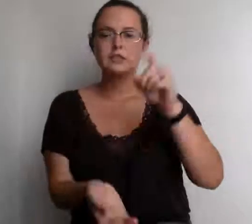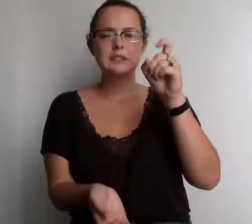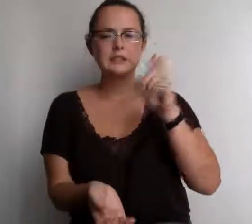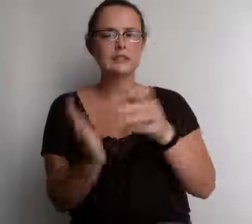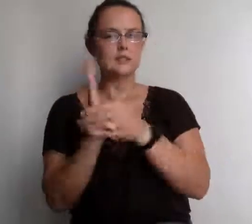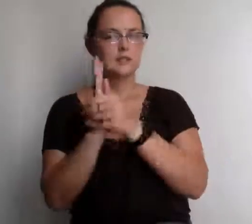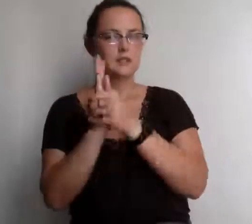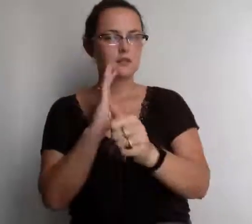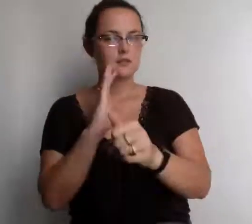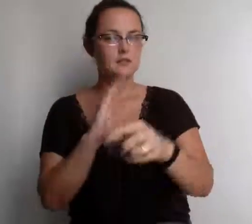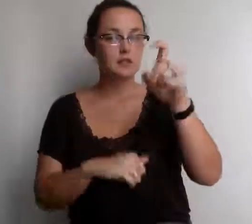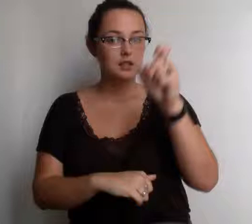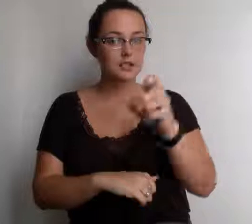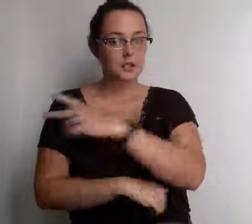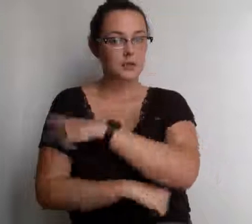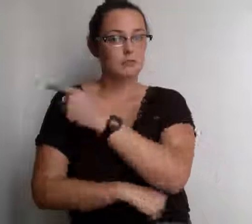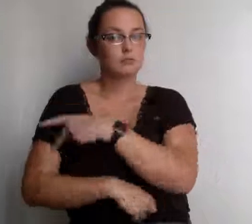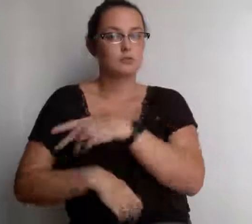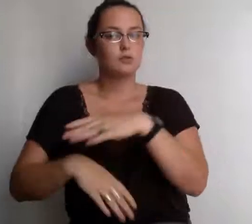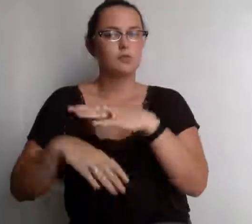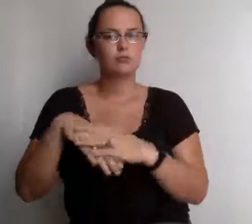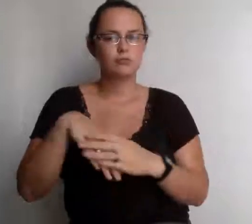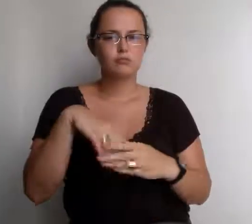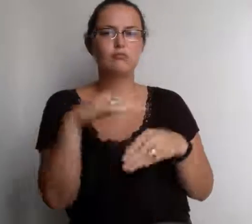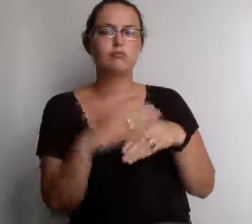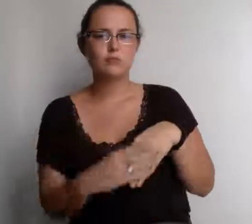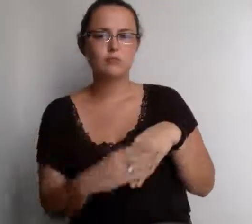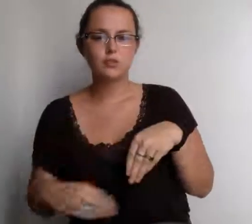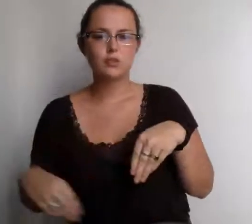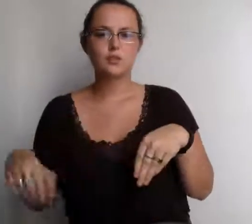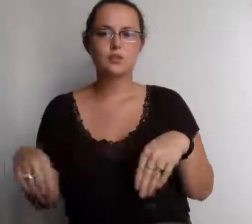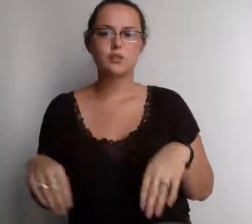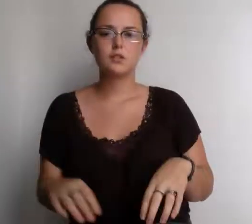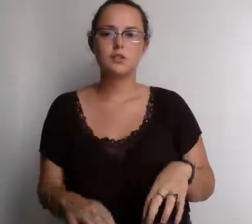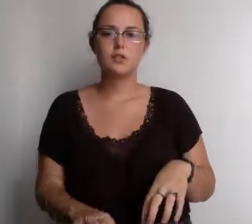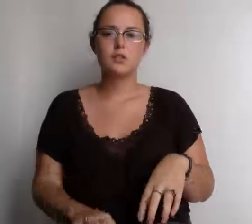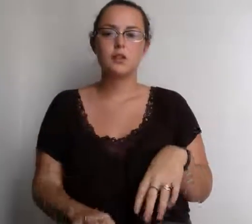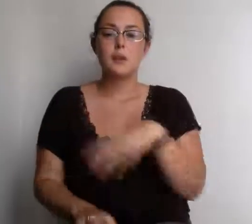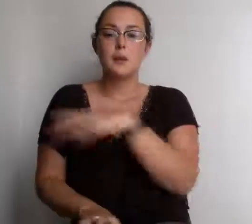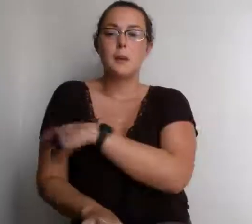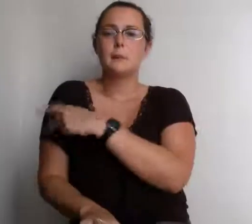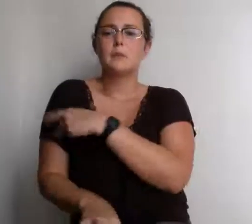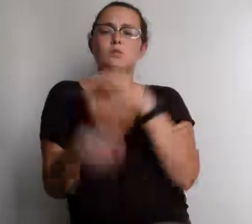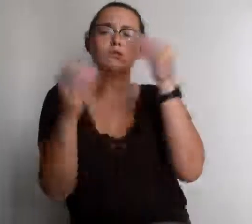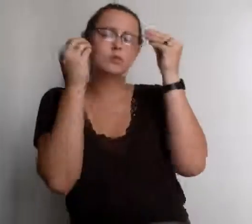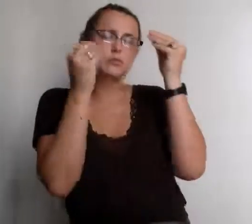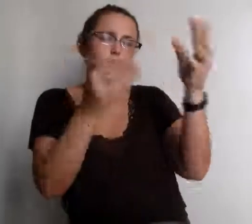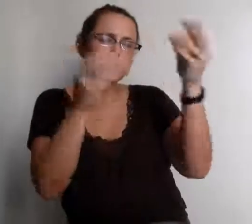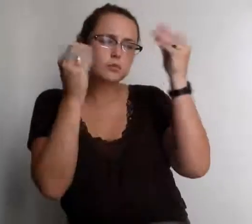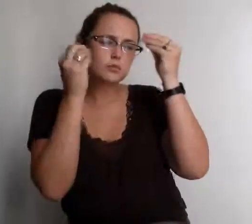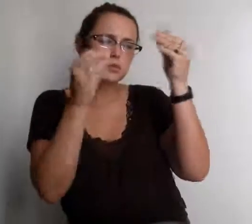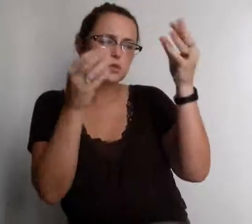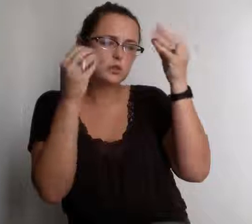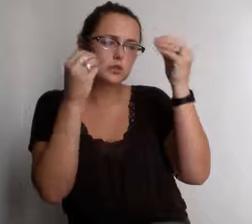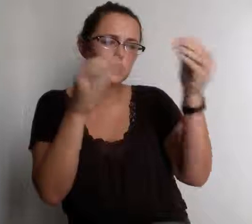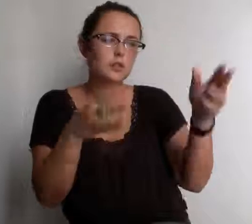physical assessment requires both technical skill and the ability to make the patient comfortable. During the physical assessment, you'll